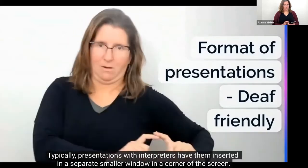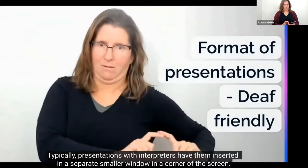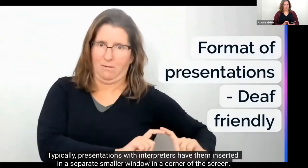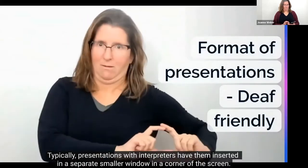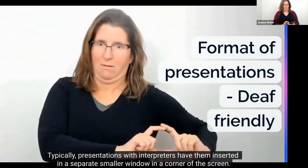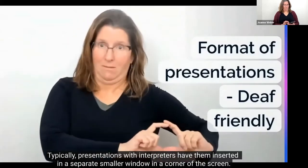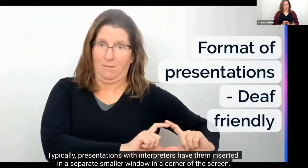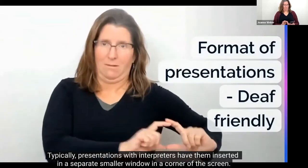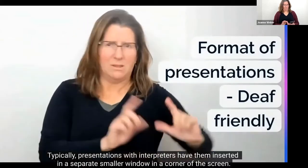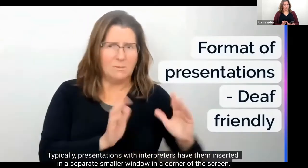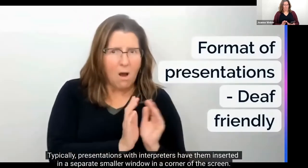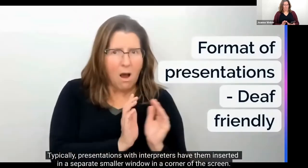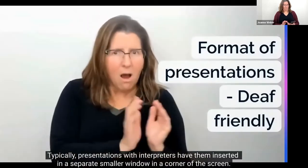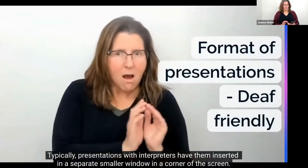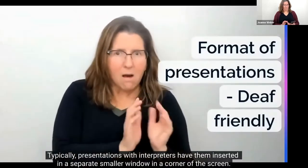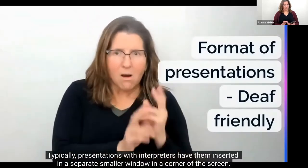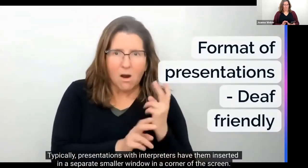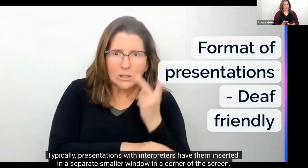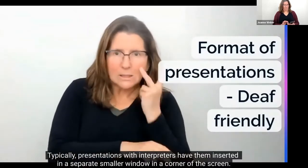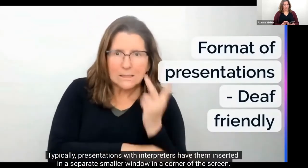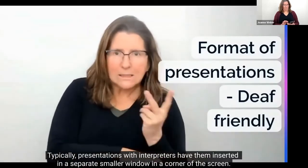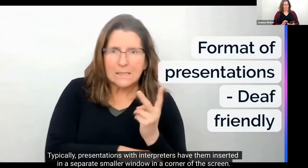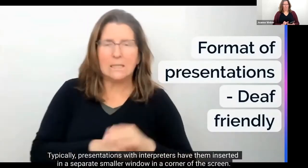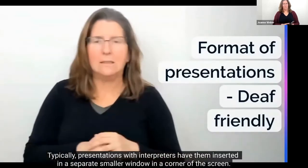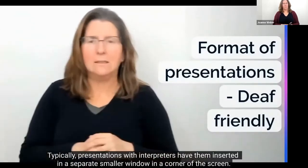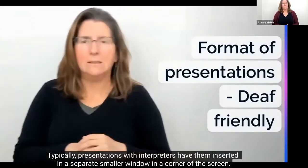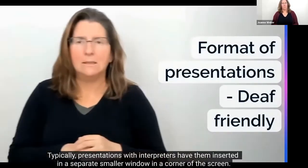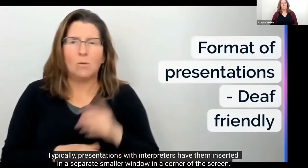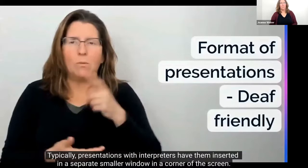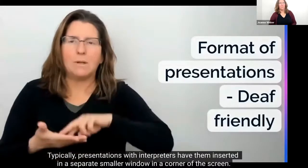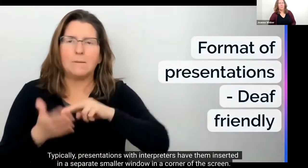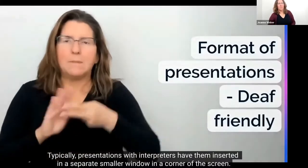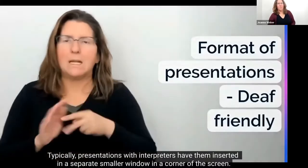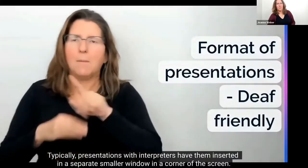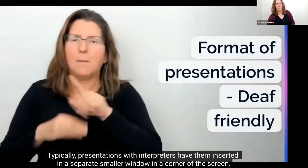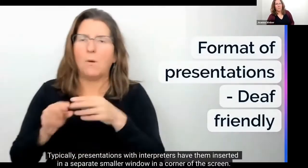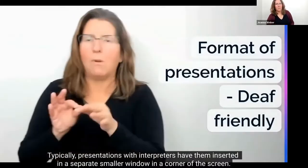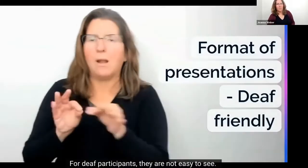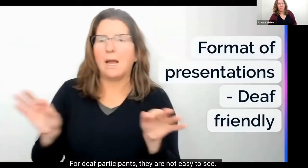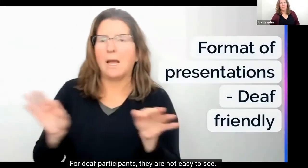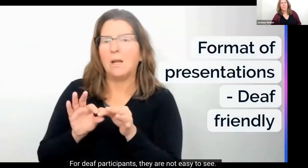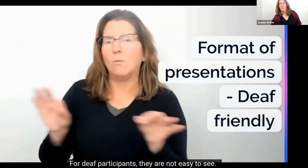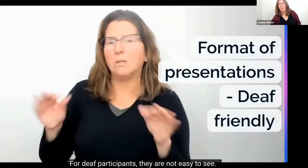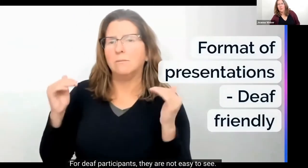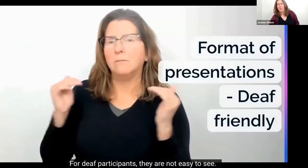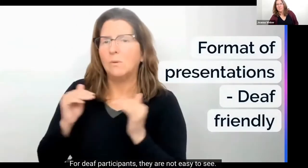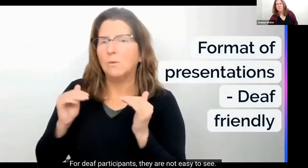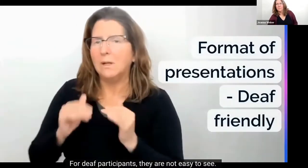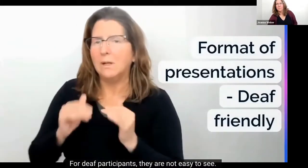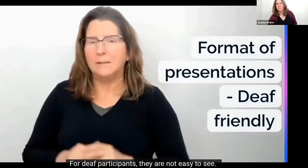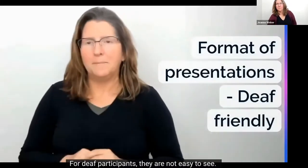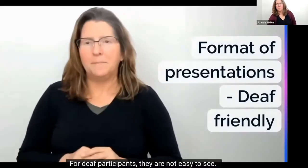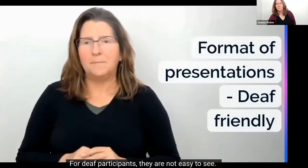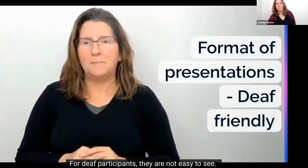Typically, presentations with interpreters have been inserted in a separate smaller window in a corner of the screen. For deaf